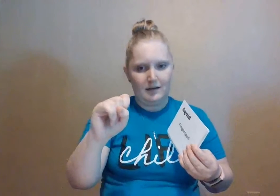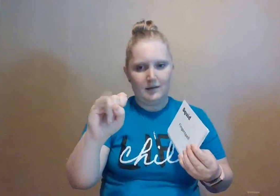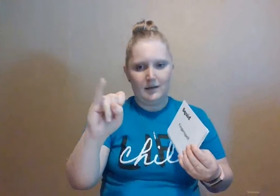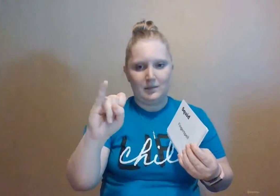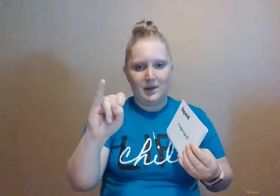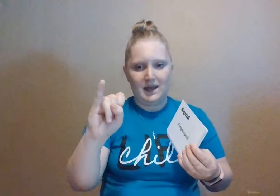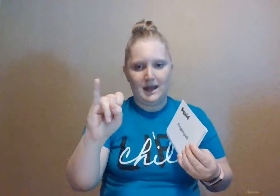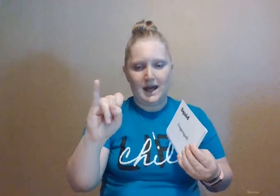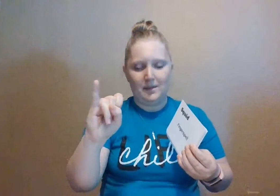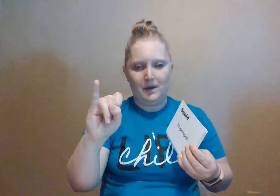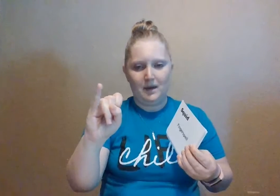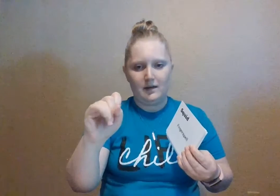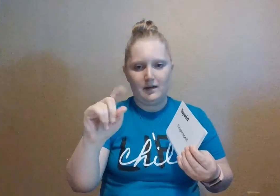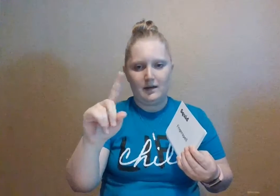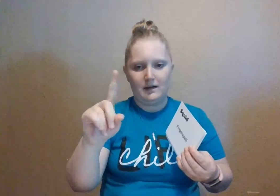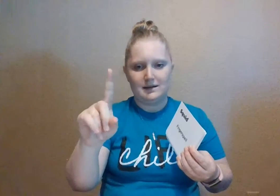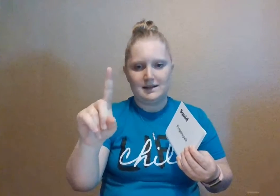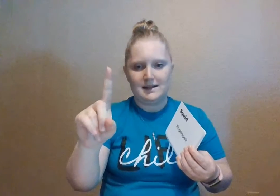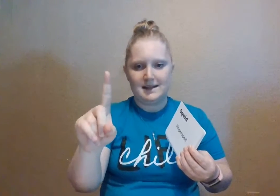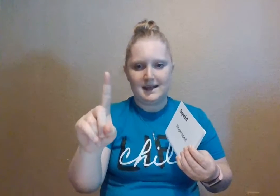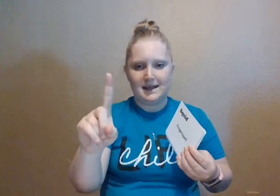with your pinky up. D,